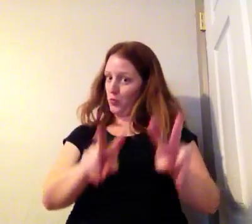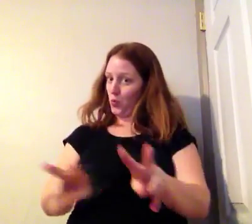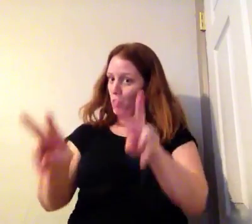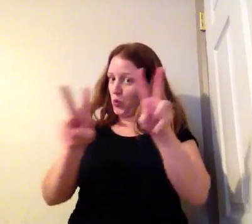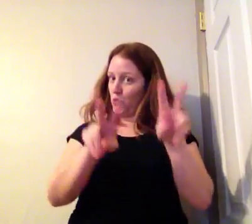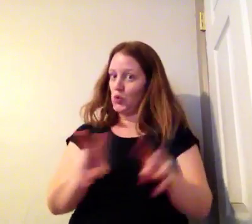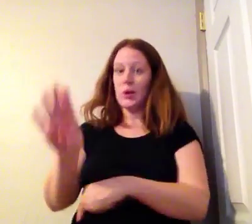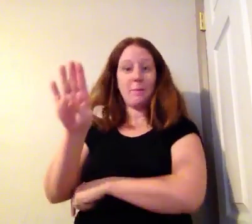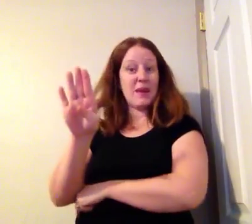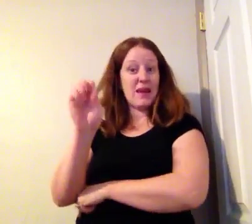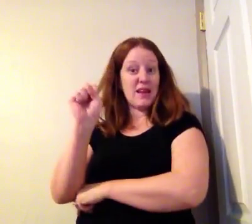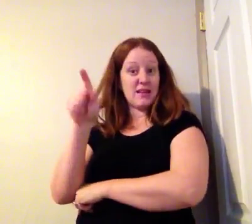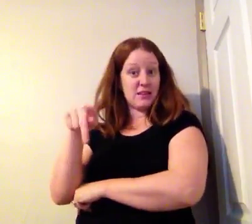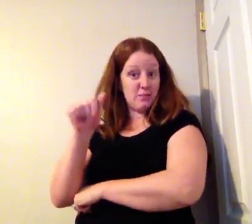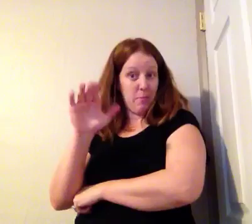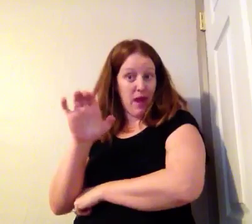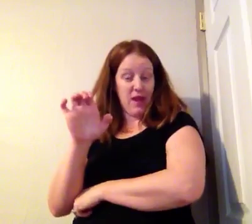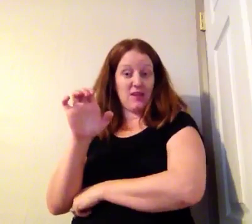then you can write to